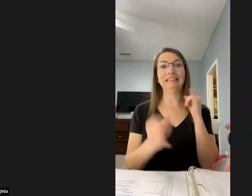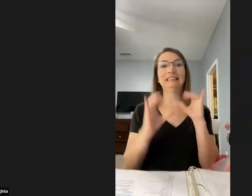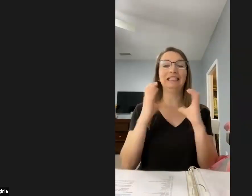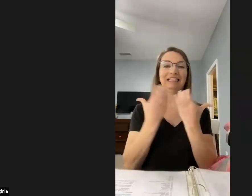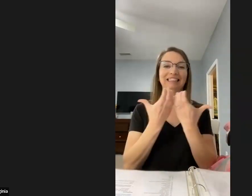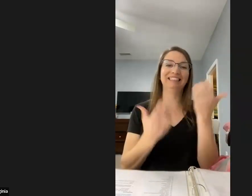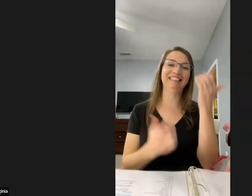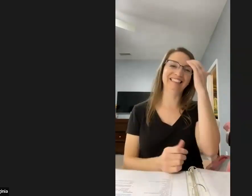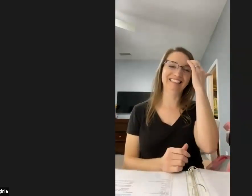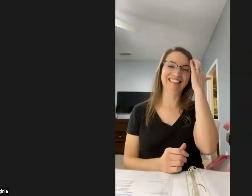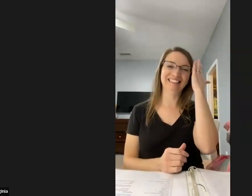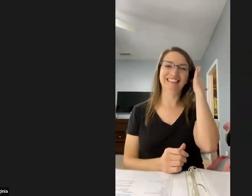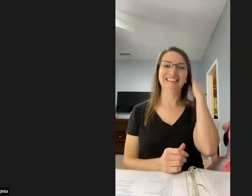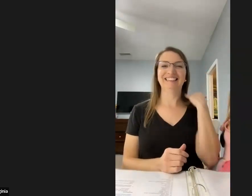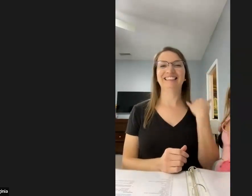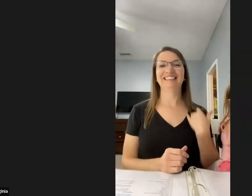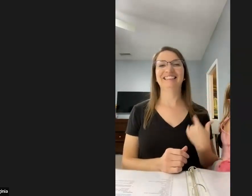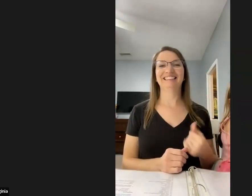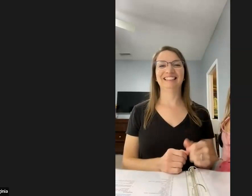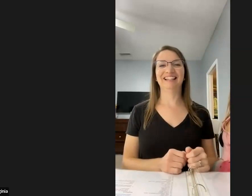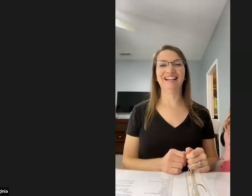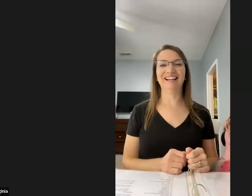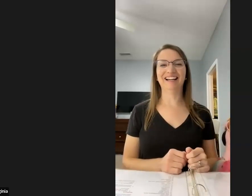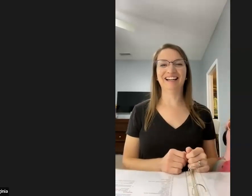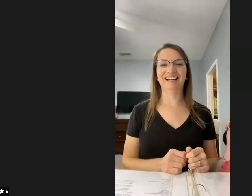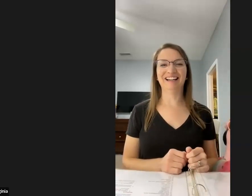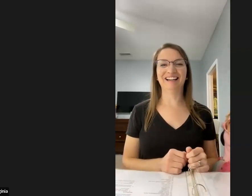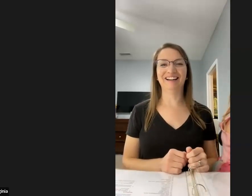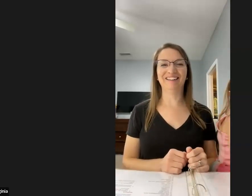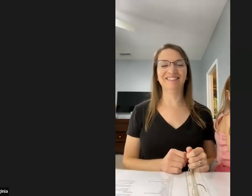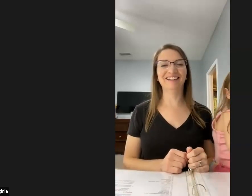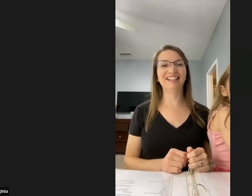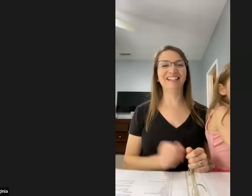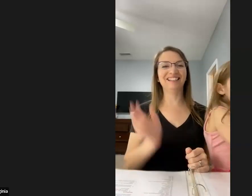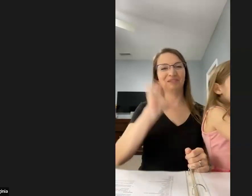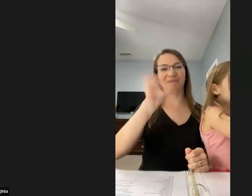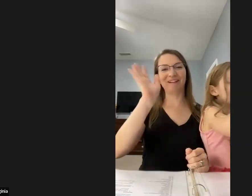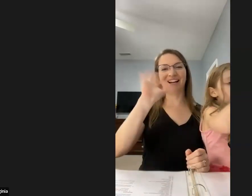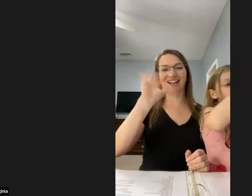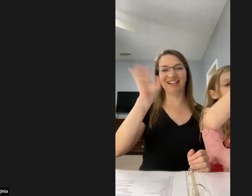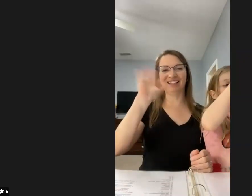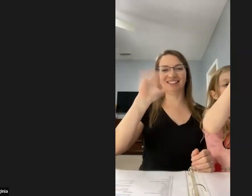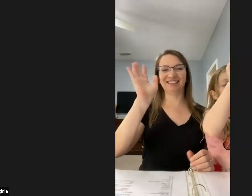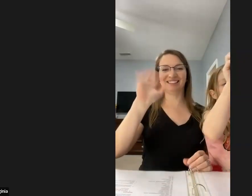class. All right. We'll see you all then. All right. Bye. Oh,